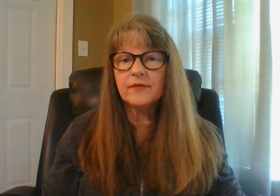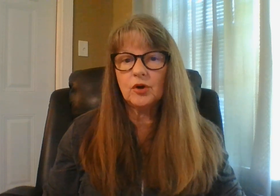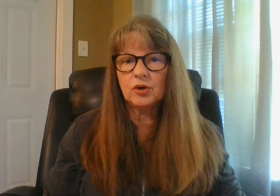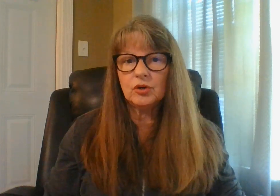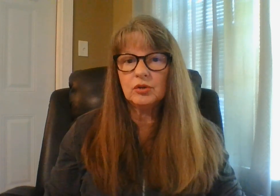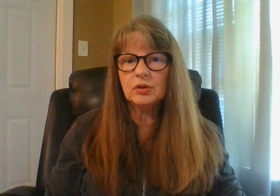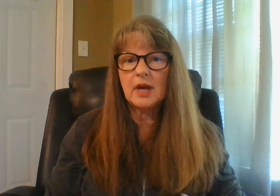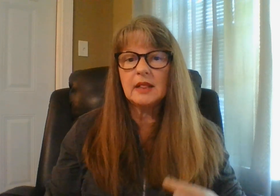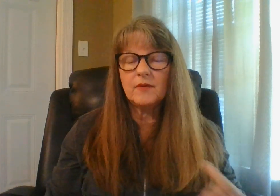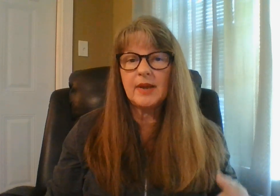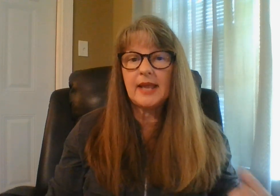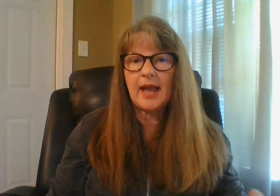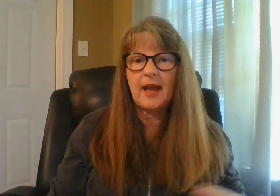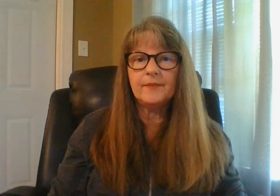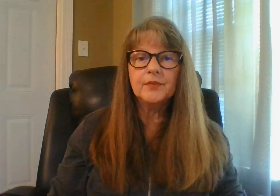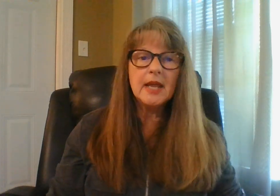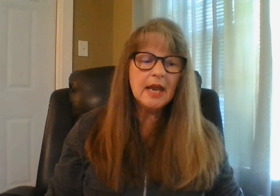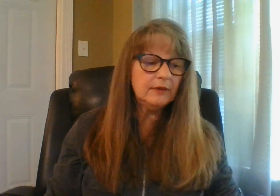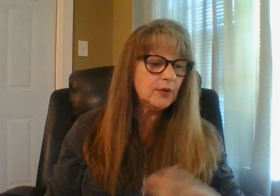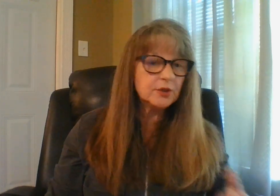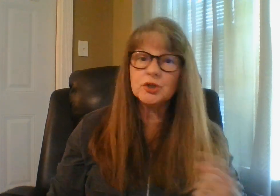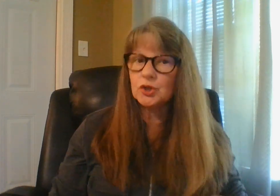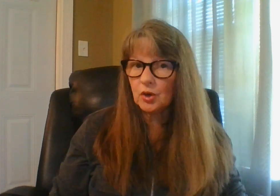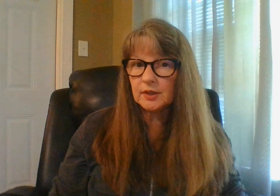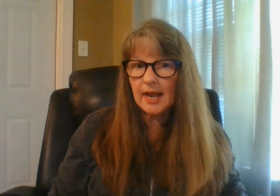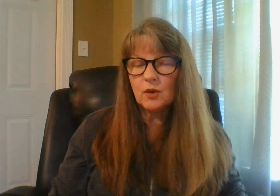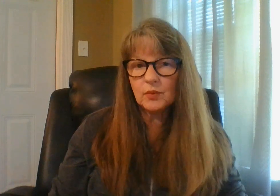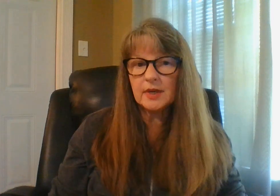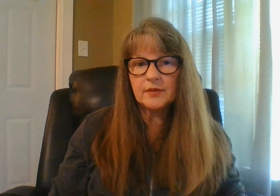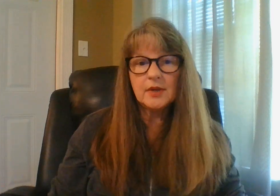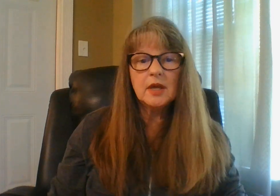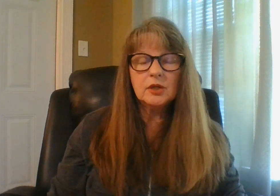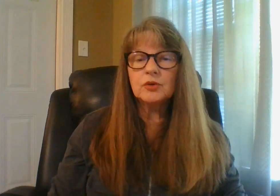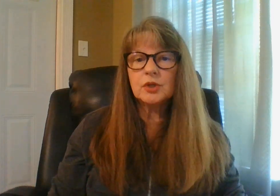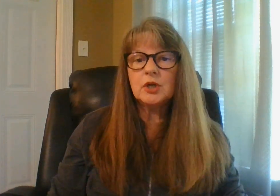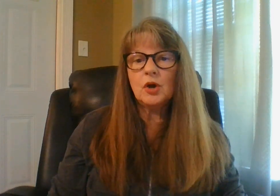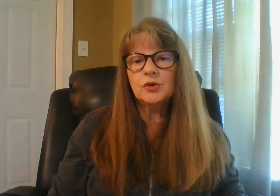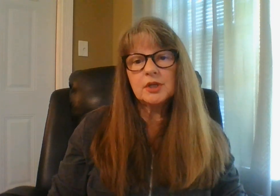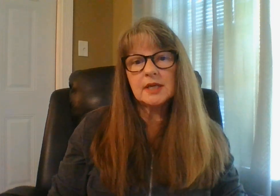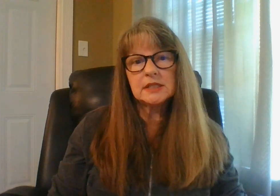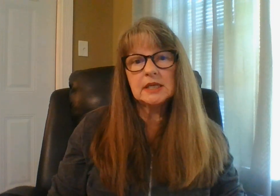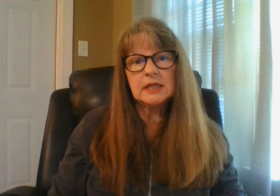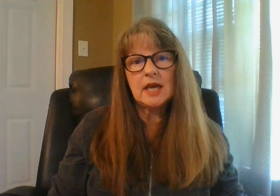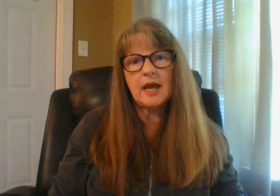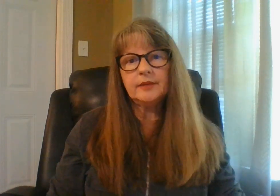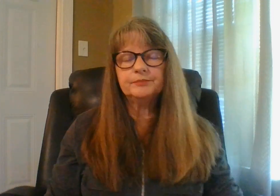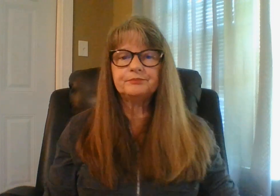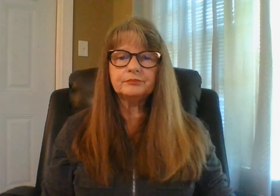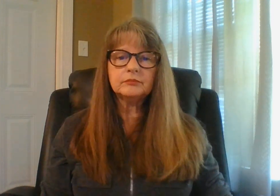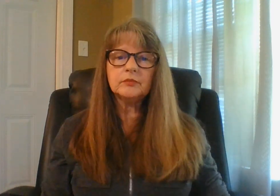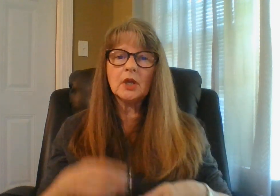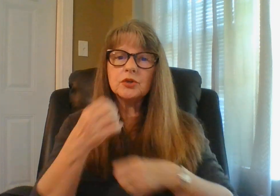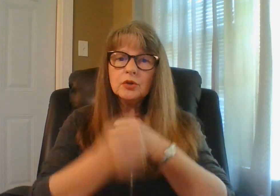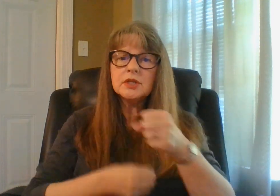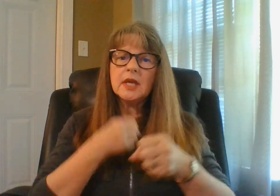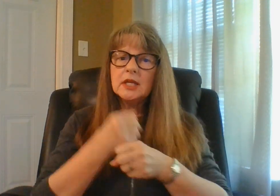her, I love my cat, and if you had just started out with, years ago, she got sick and died. So you could say,